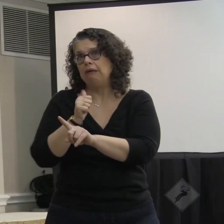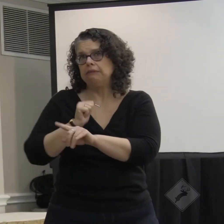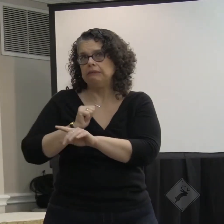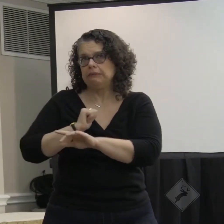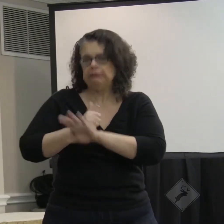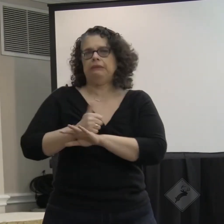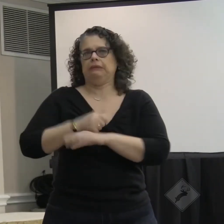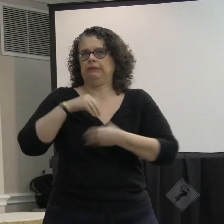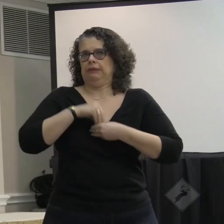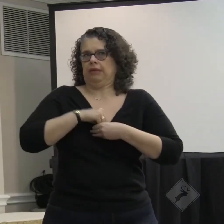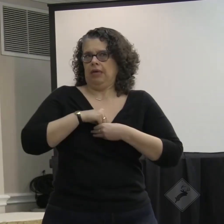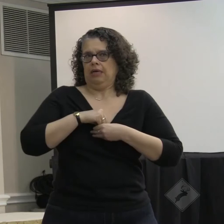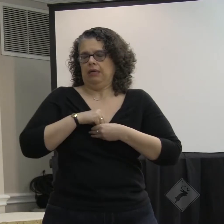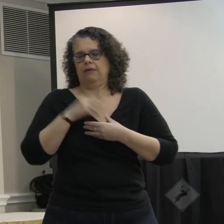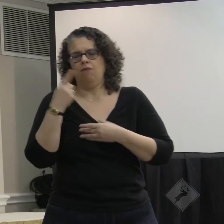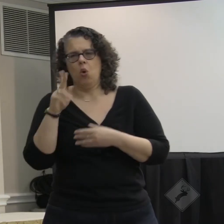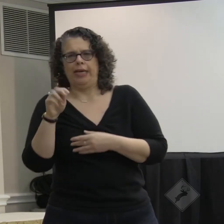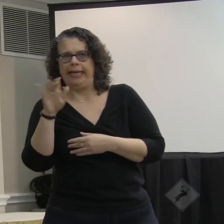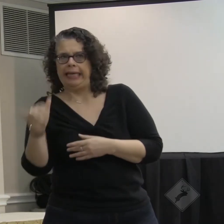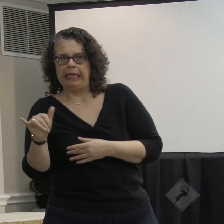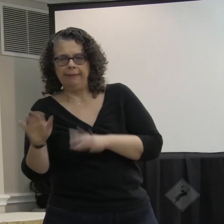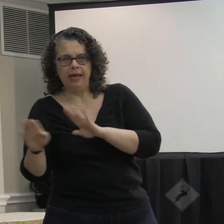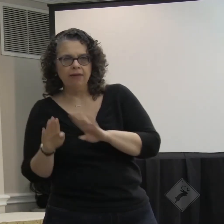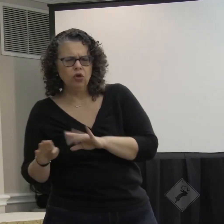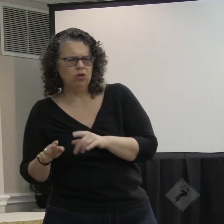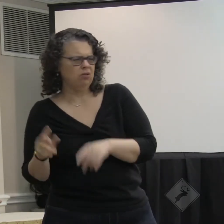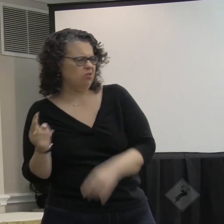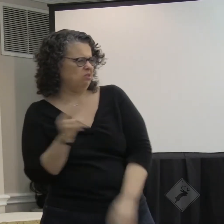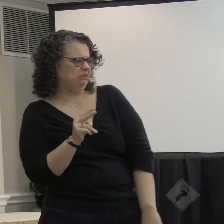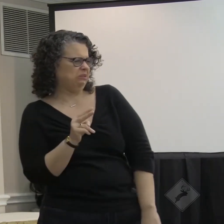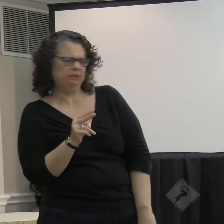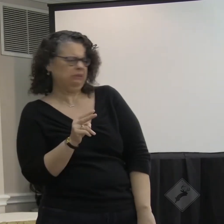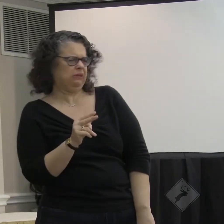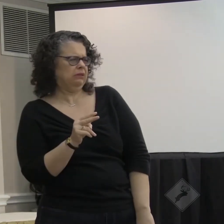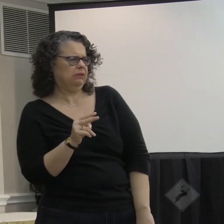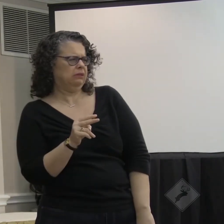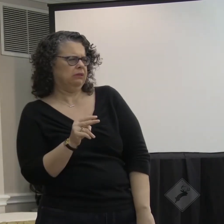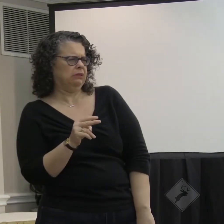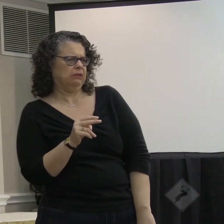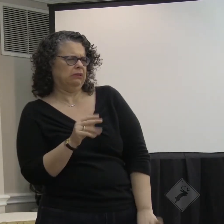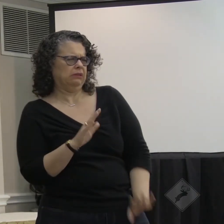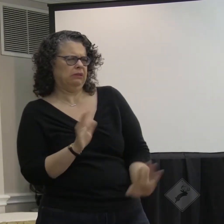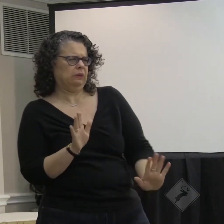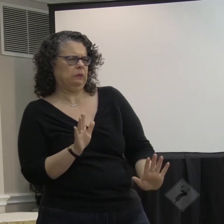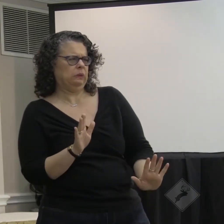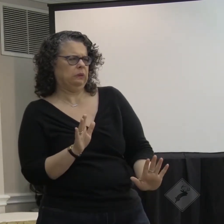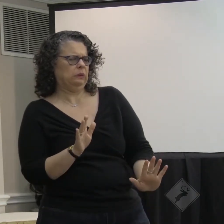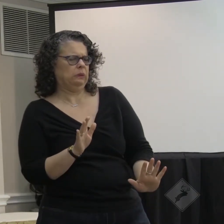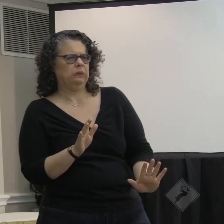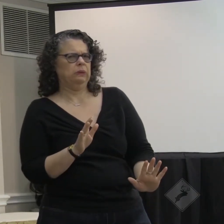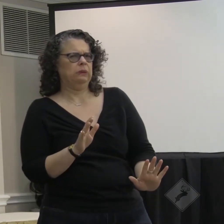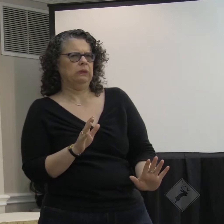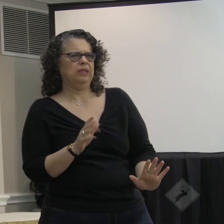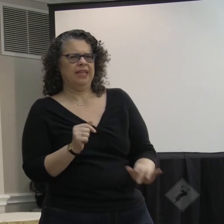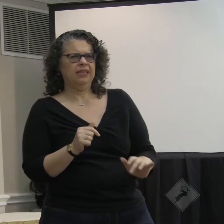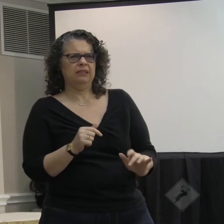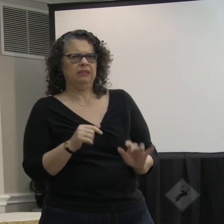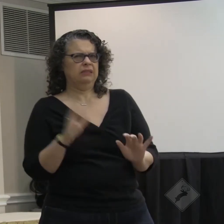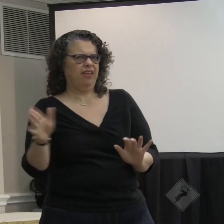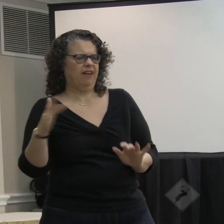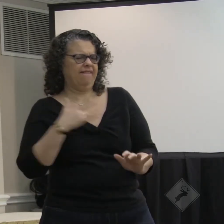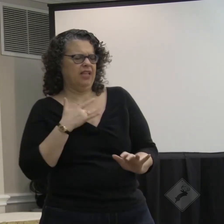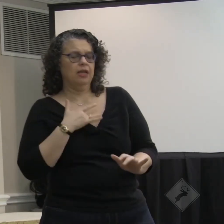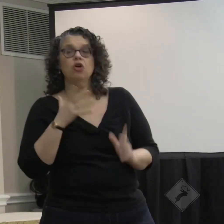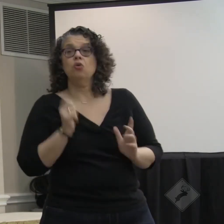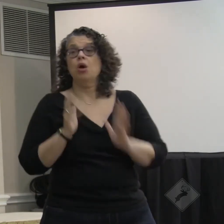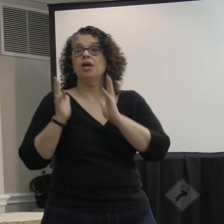to feel that, looks at that and goes, no. And that's what they're left with in their mind, is no. You want